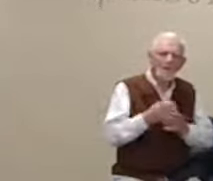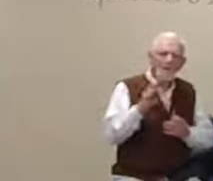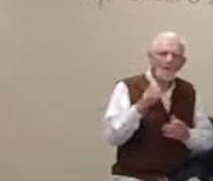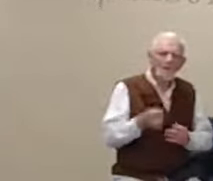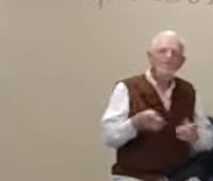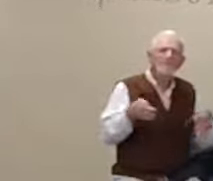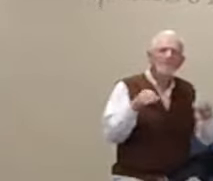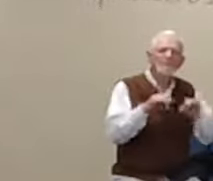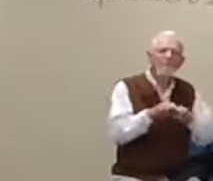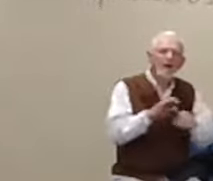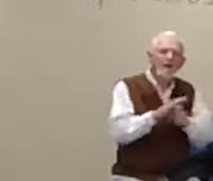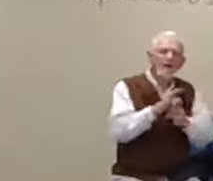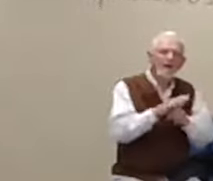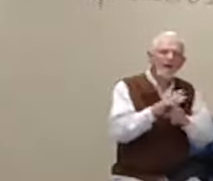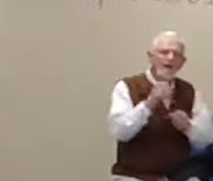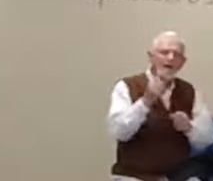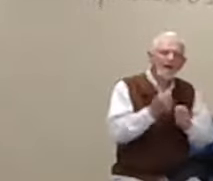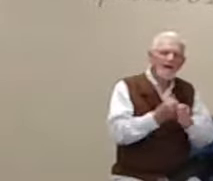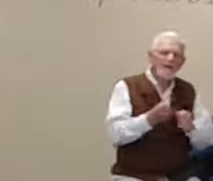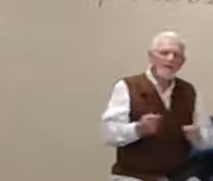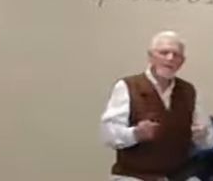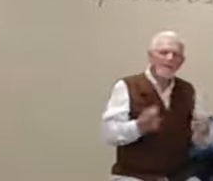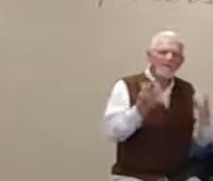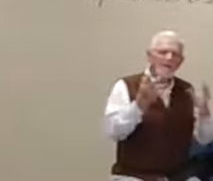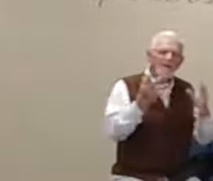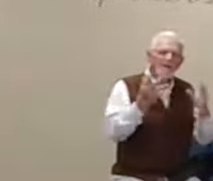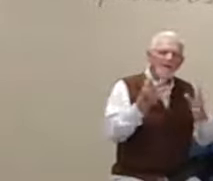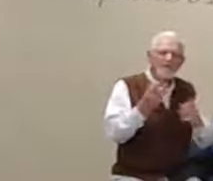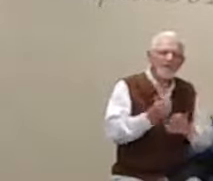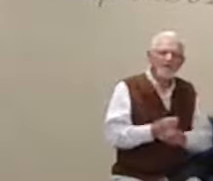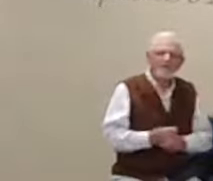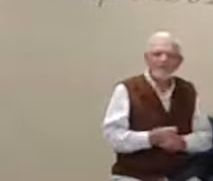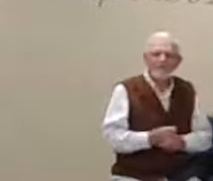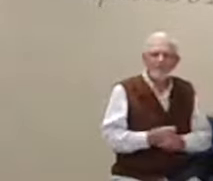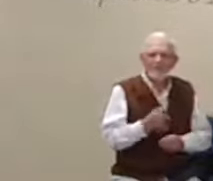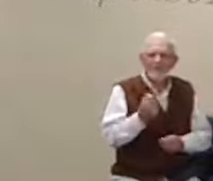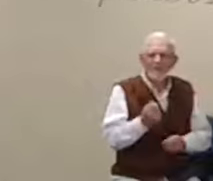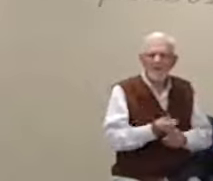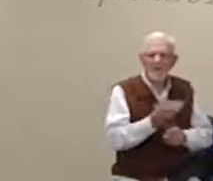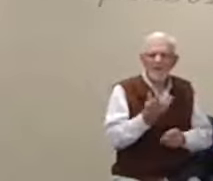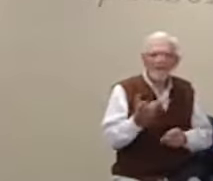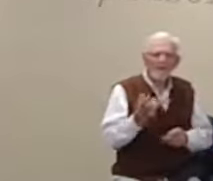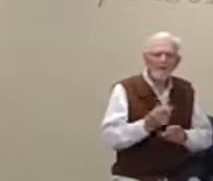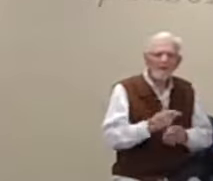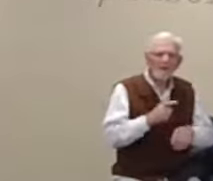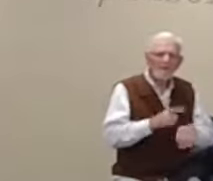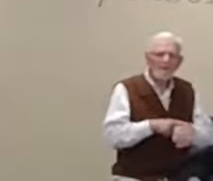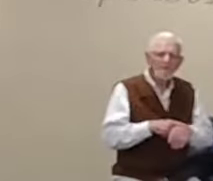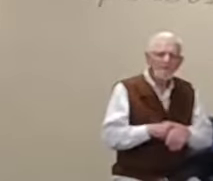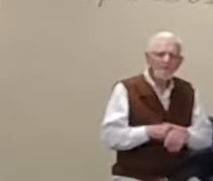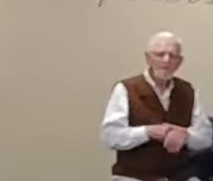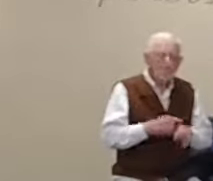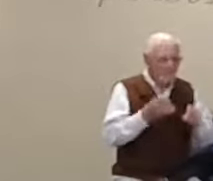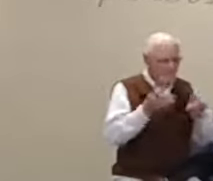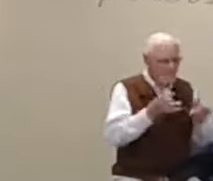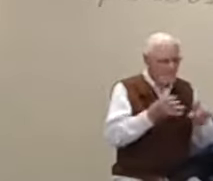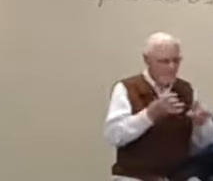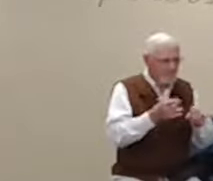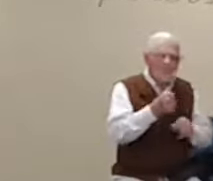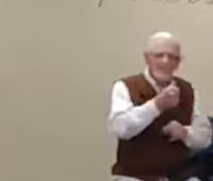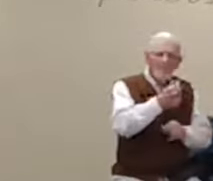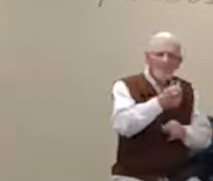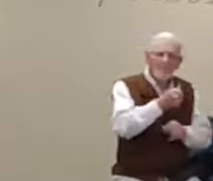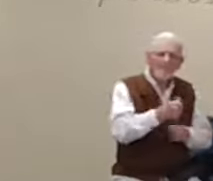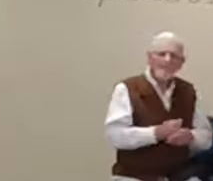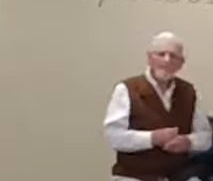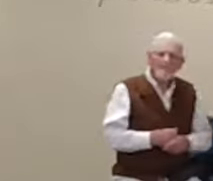it. Every sacrifice, every cross borne, every time you denied yourself, this present day,